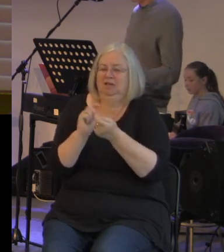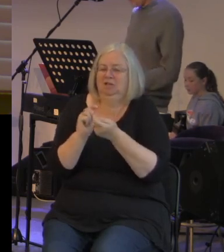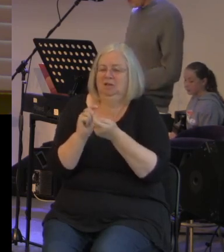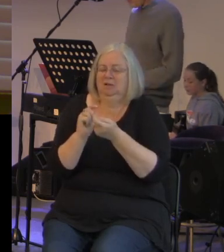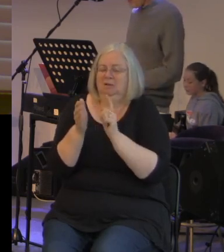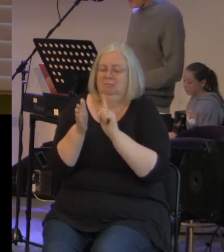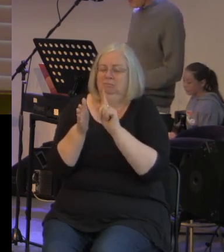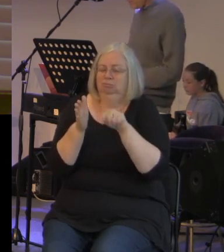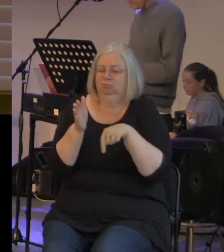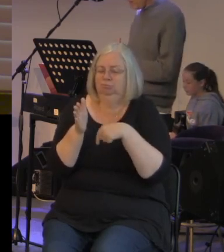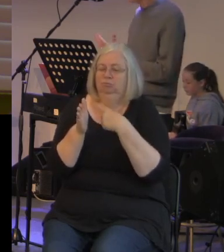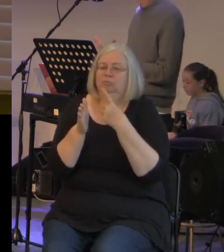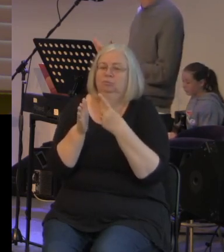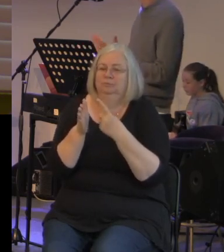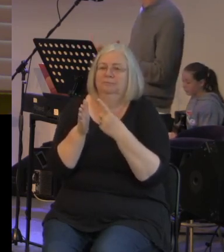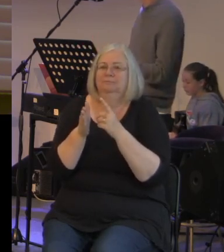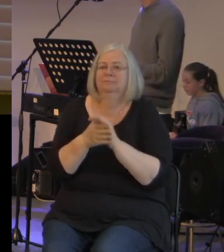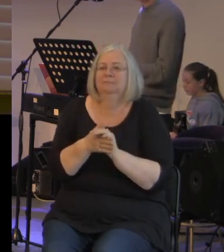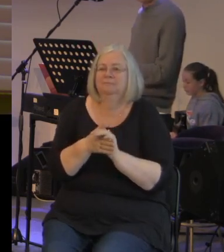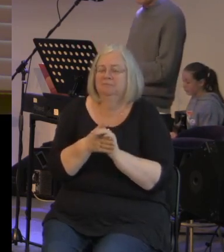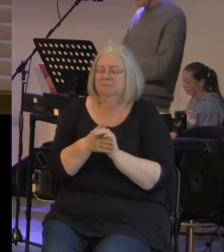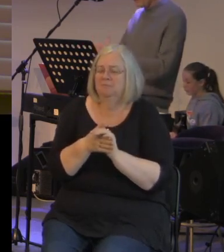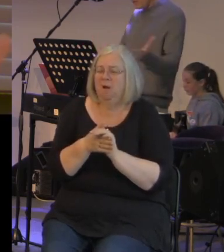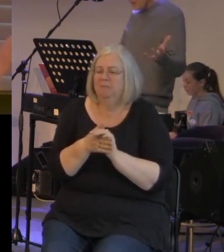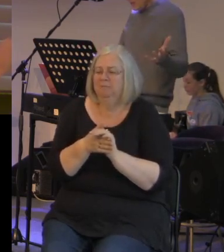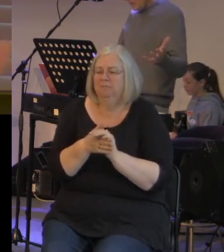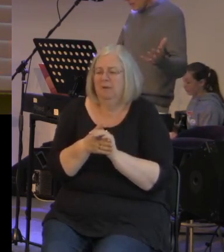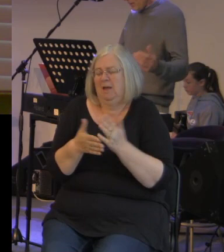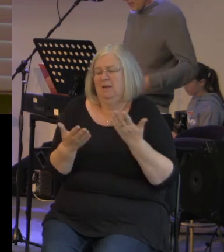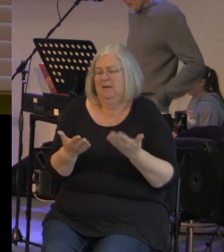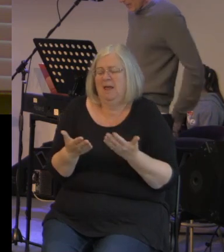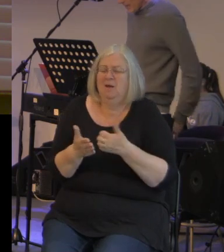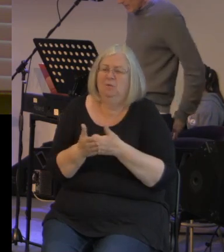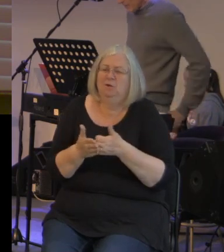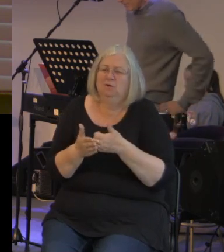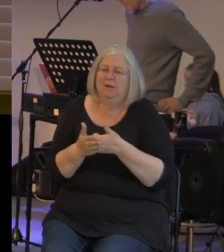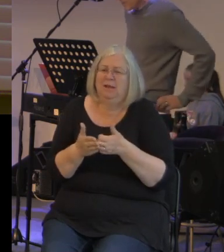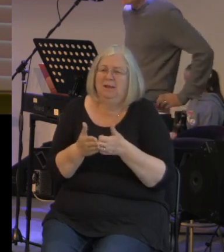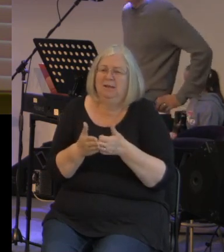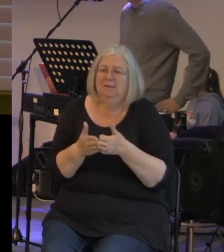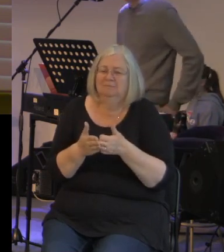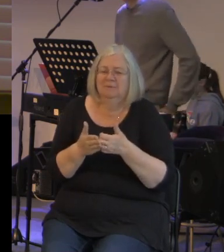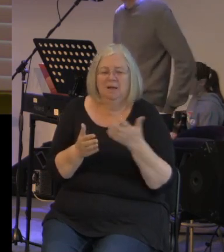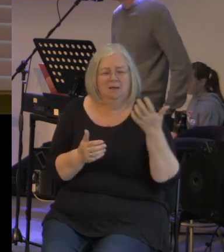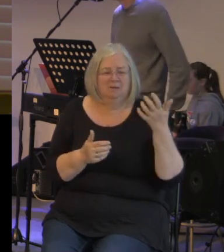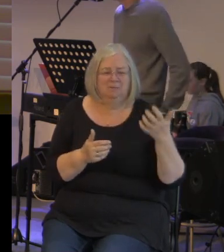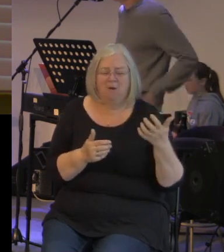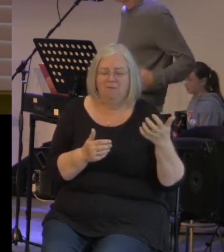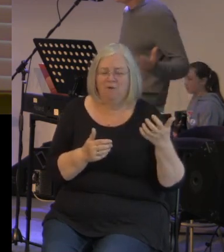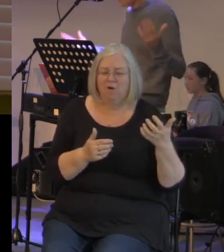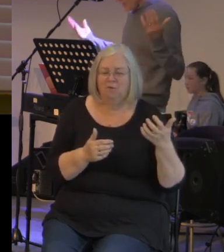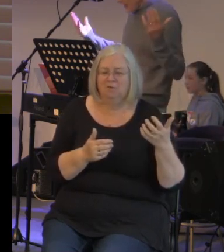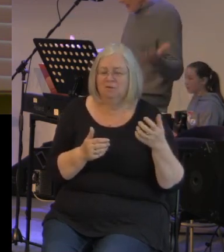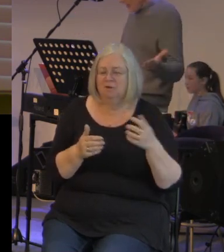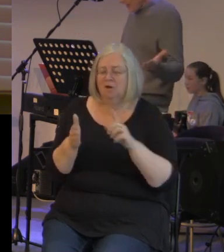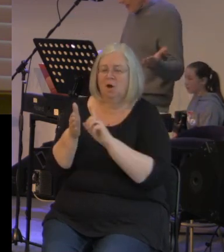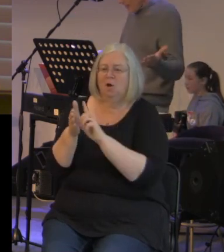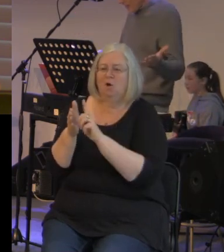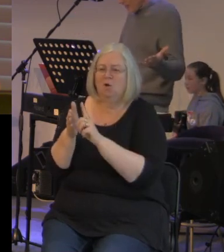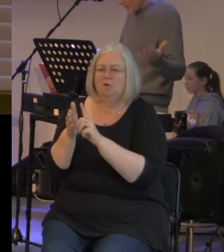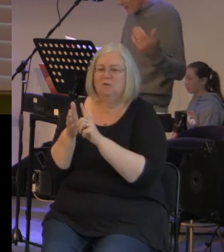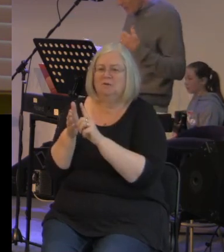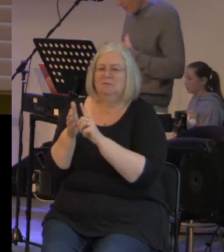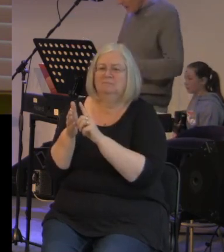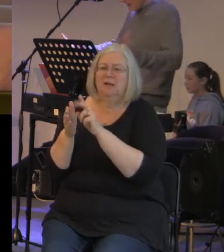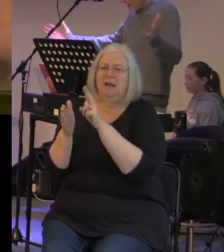the clocks are changing because most of them in our smartphones, they all do it by themselves. So yet another of life's little